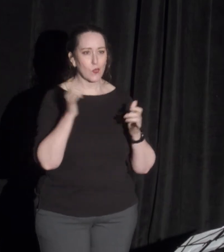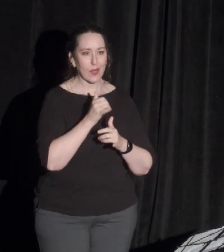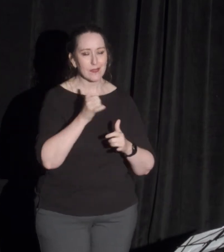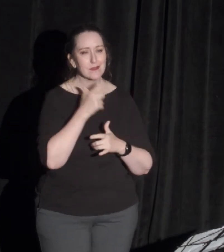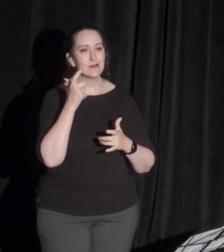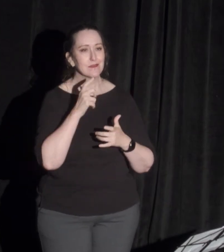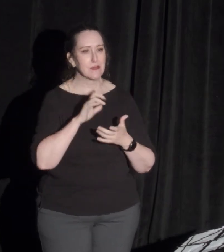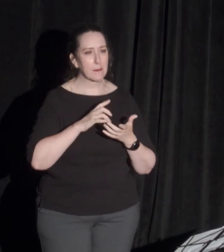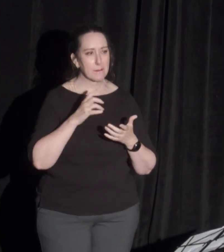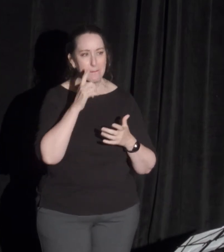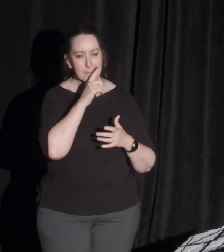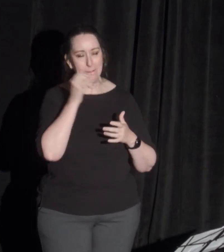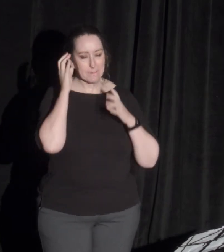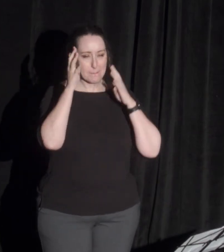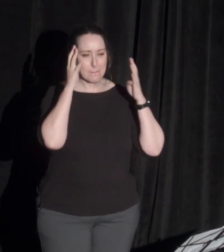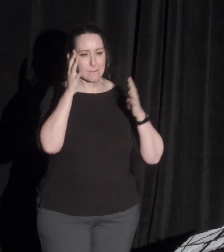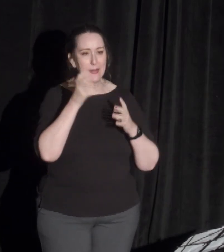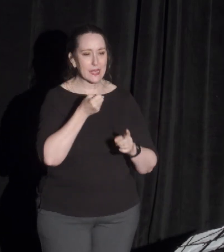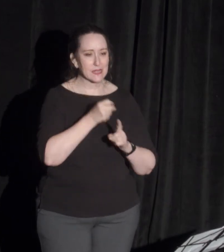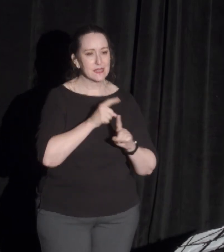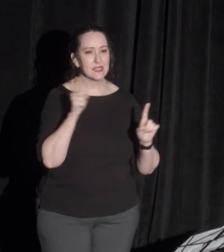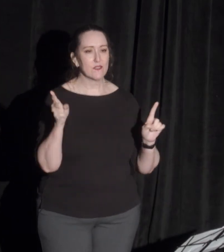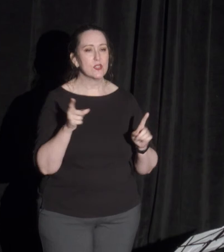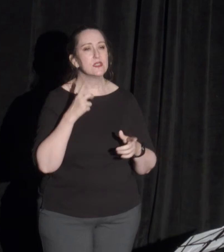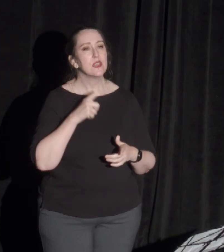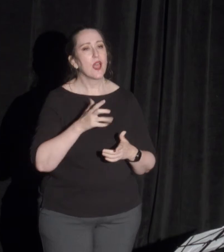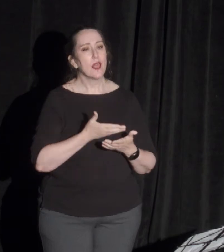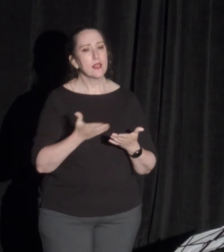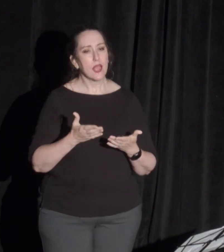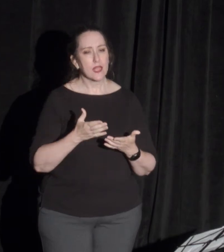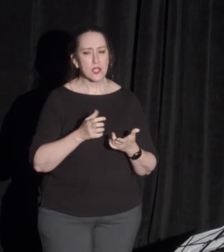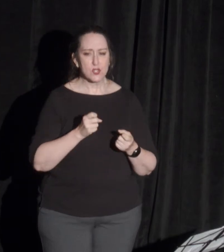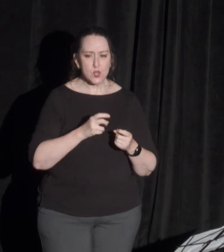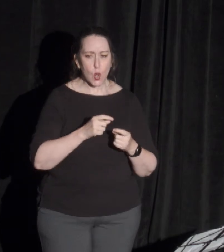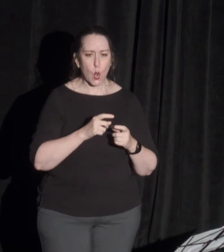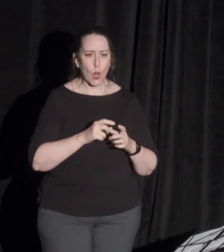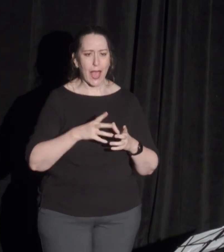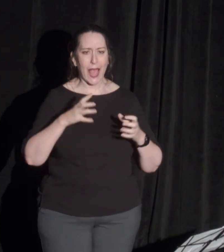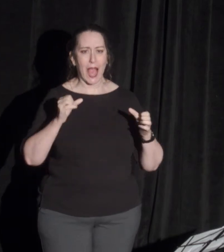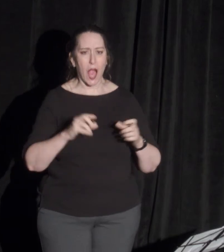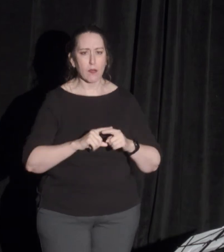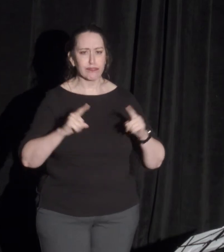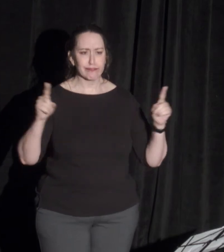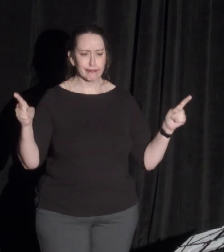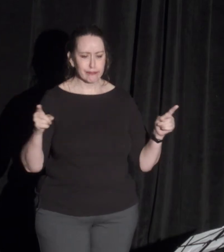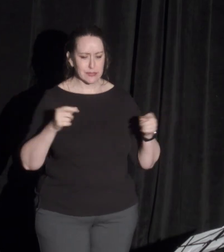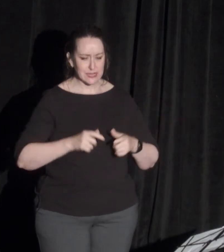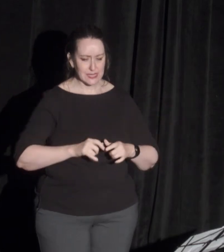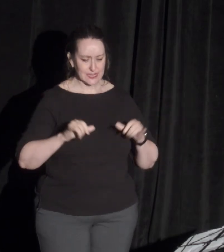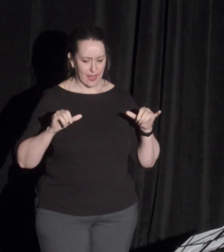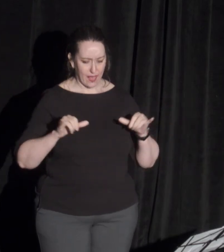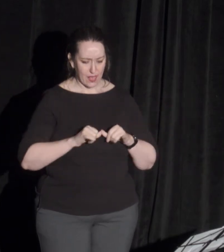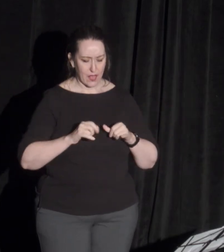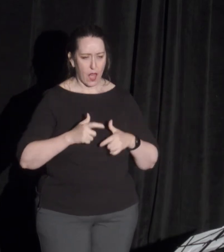difference, can impact even those things that are so out of scale with our own lives that they feel almost in another